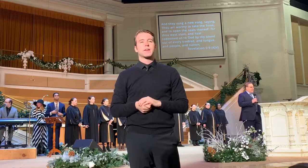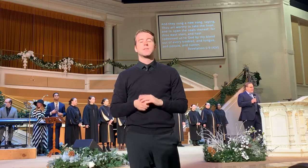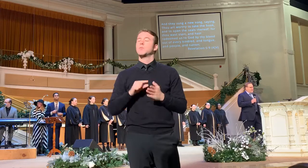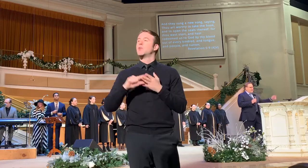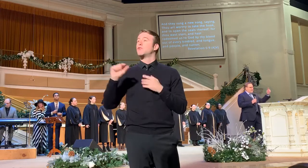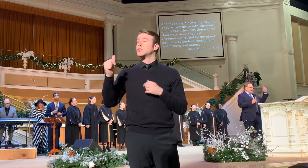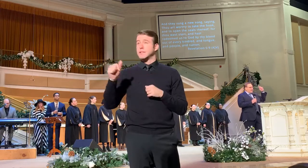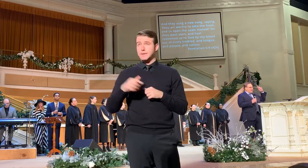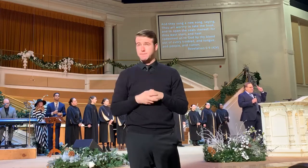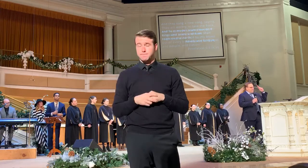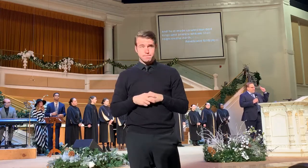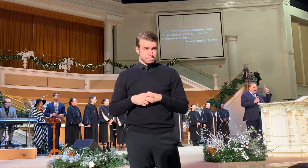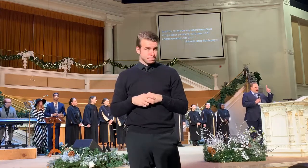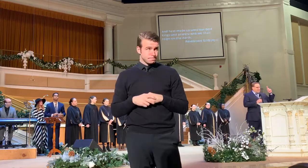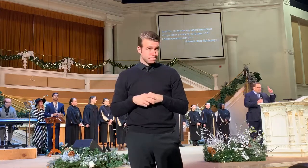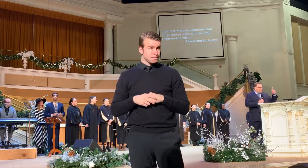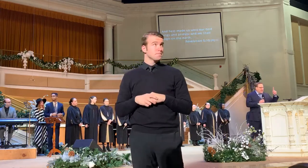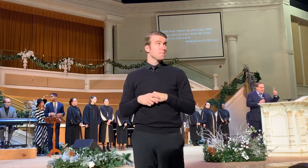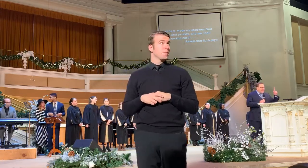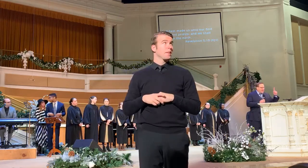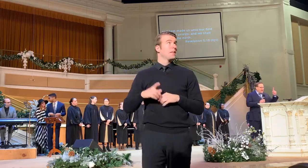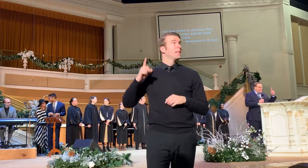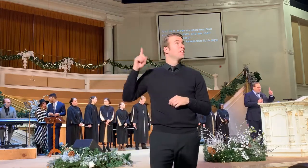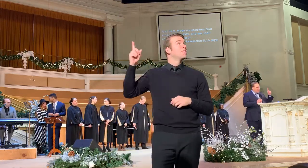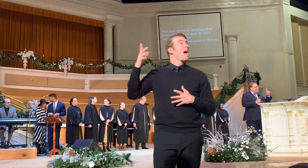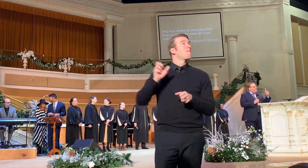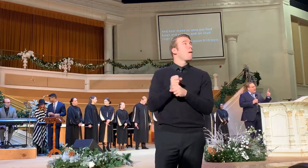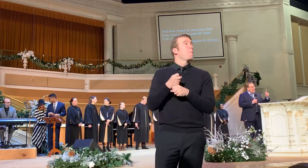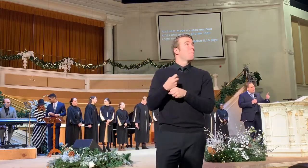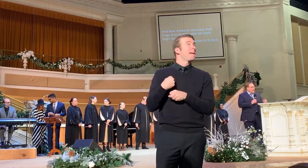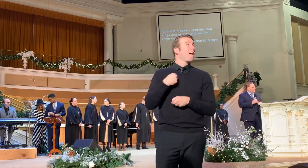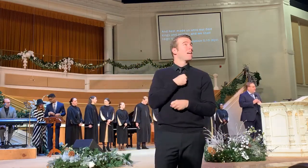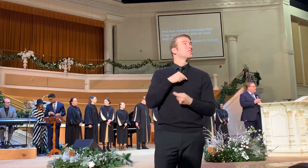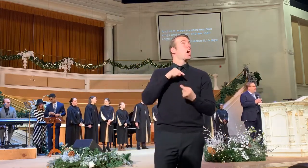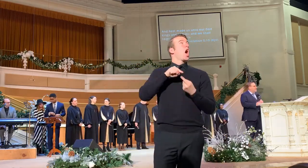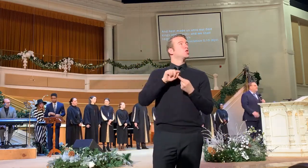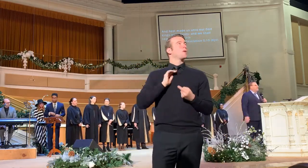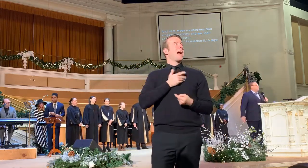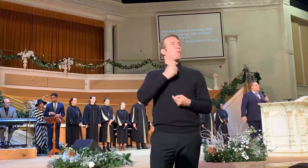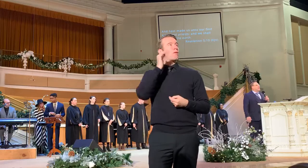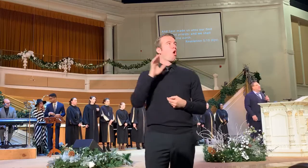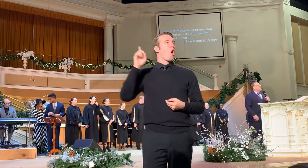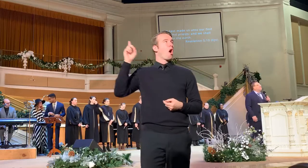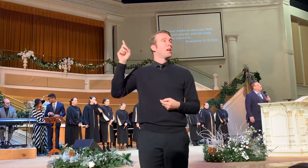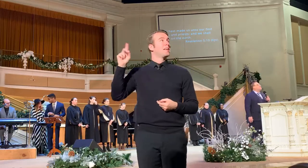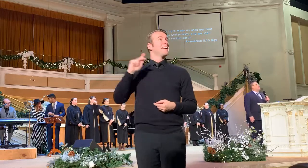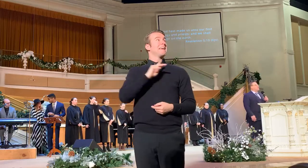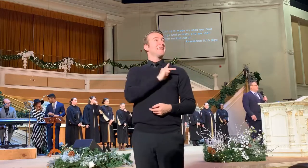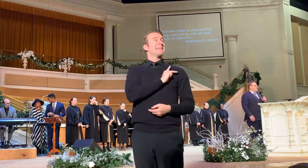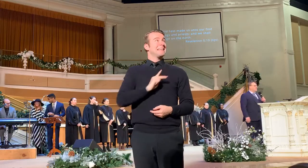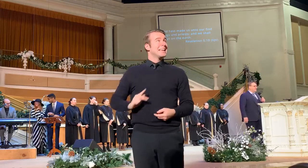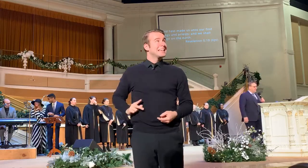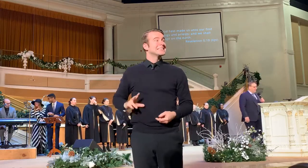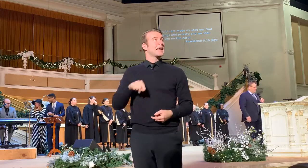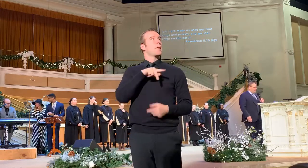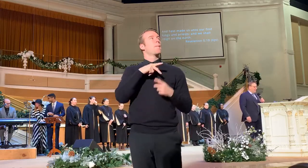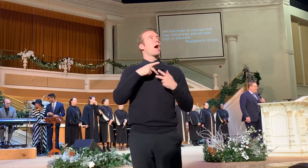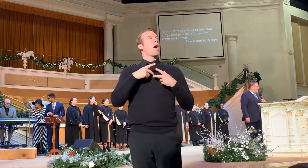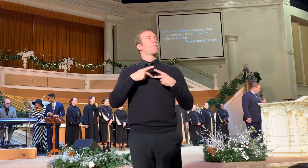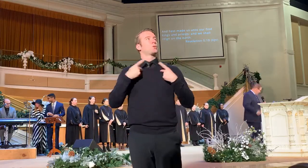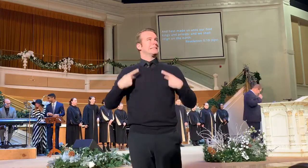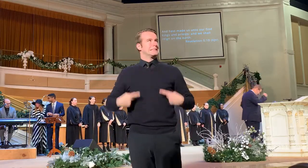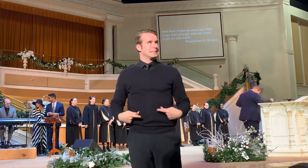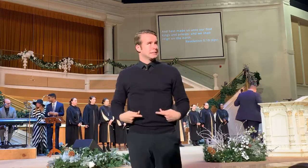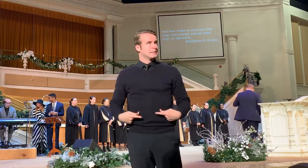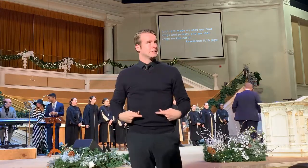Verse number 10. "Thou hast made us unto our God kings and priests,